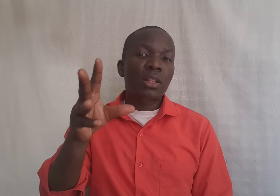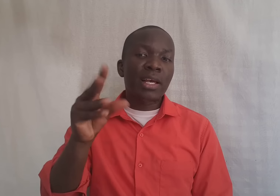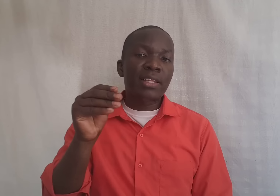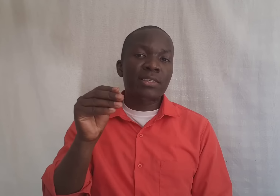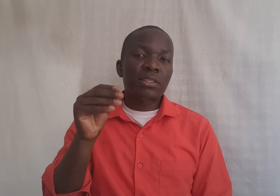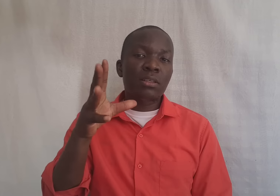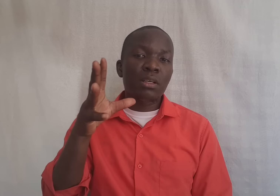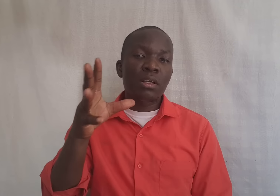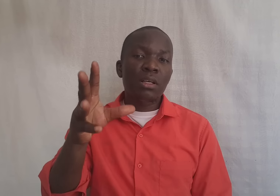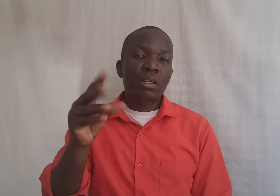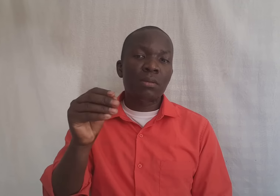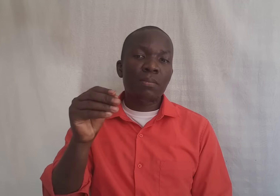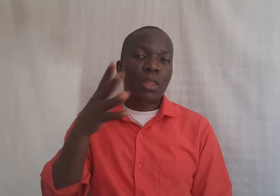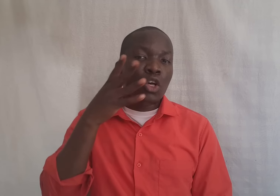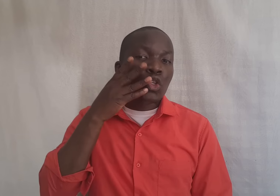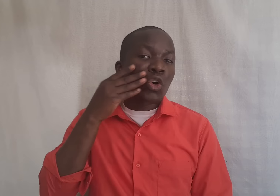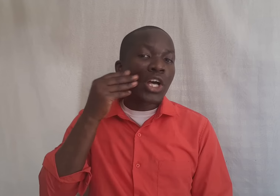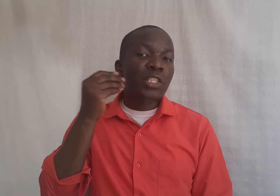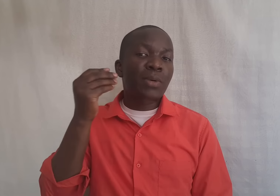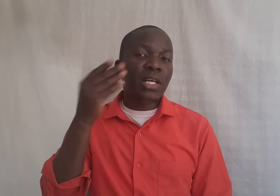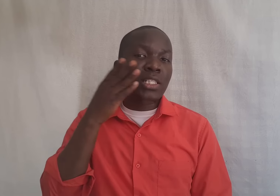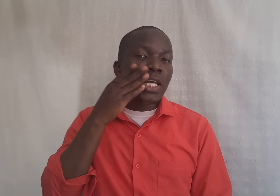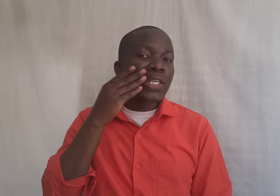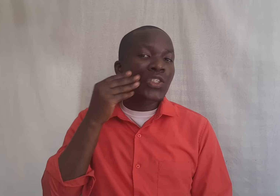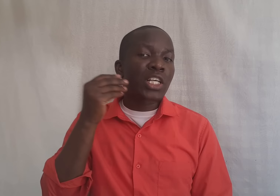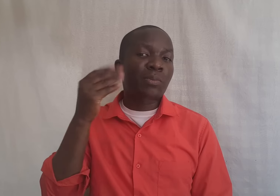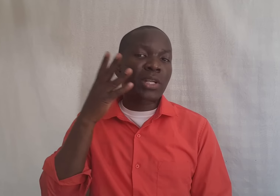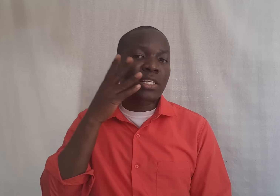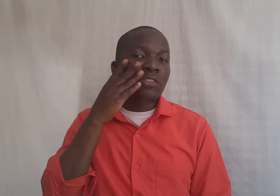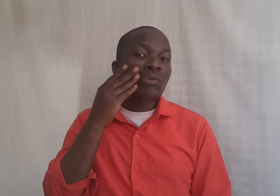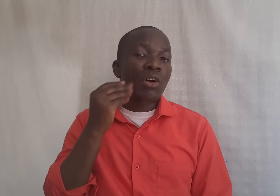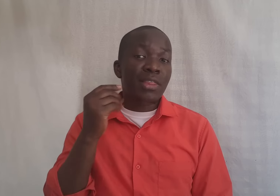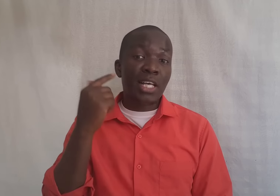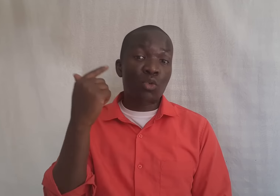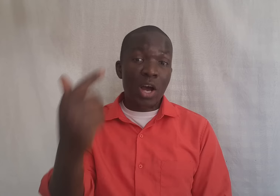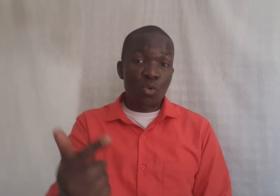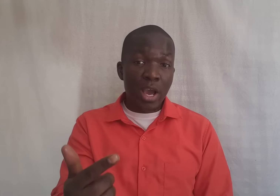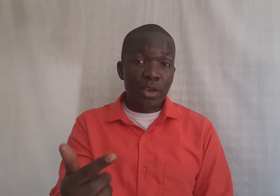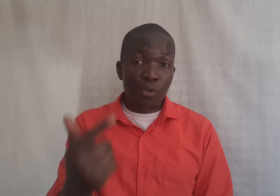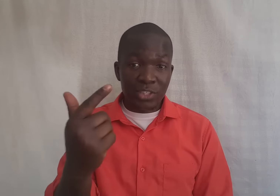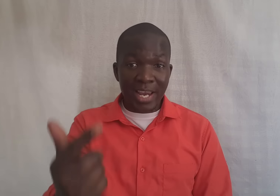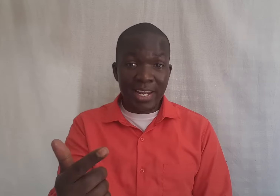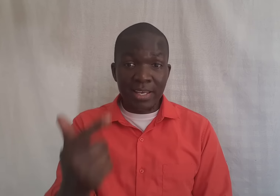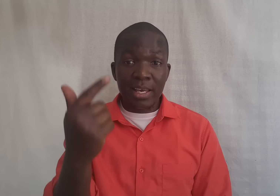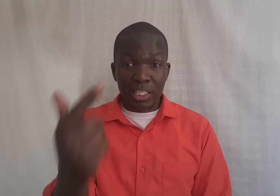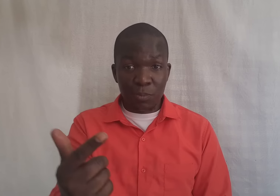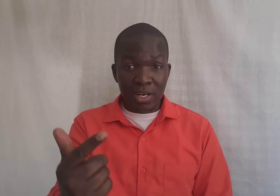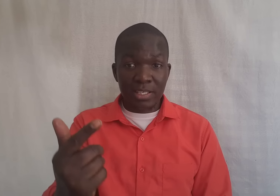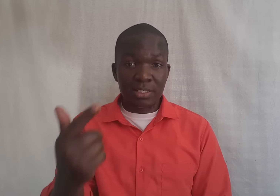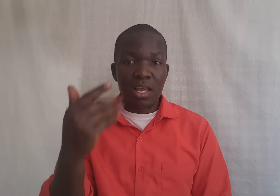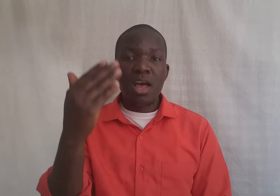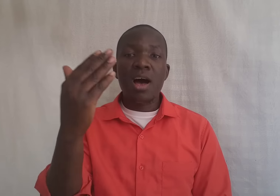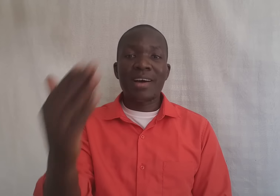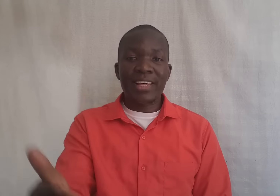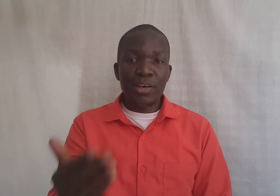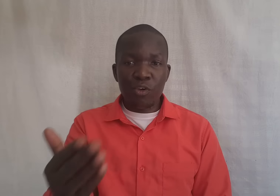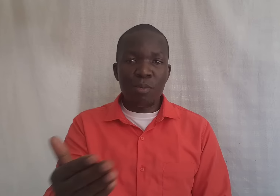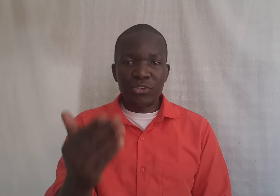like this. So experience like this. Experience. That's one way of signing experience. Another form of